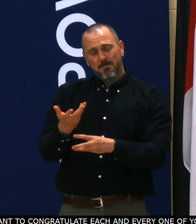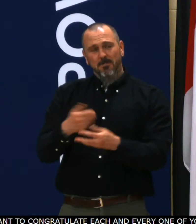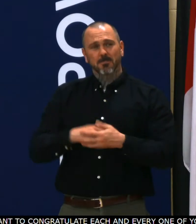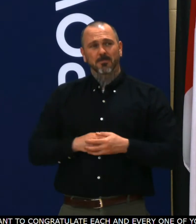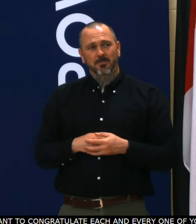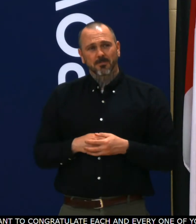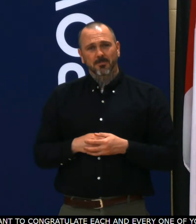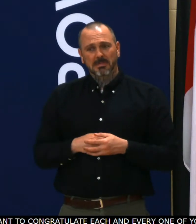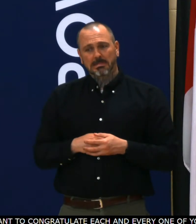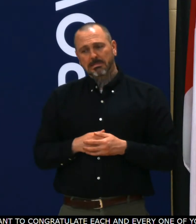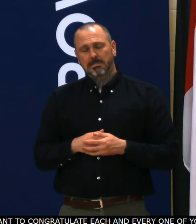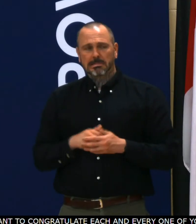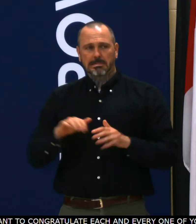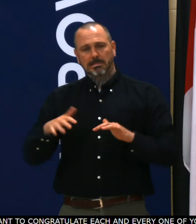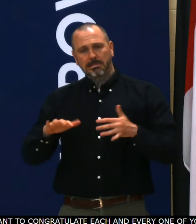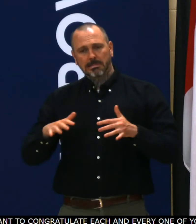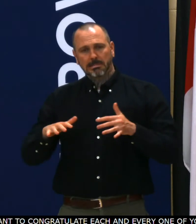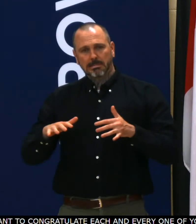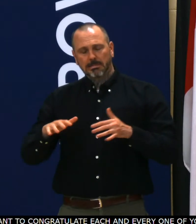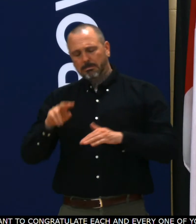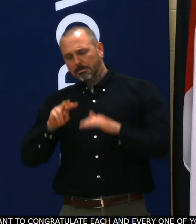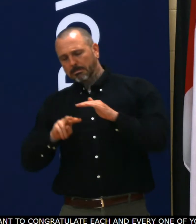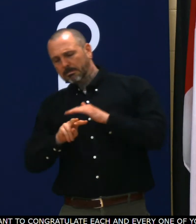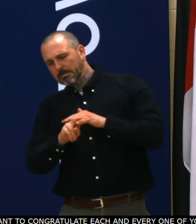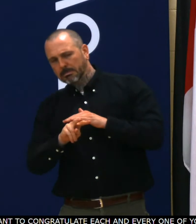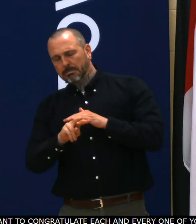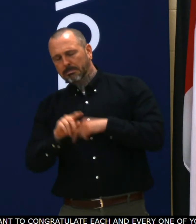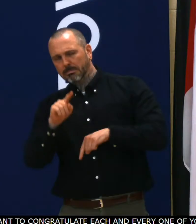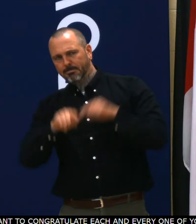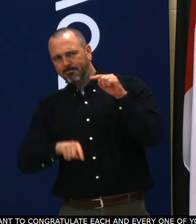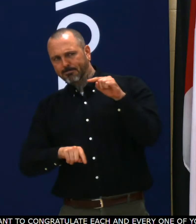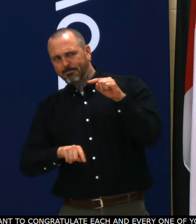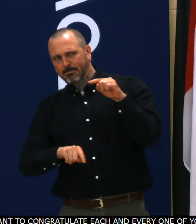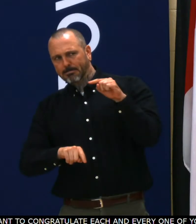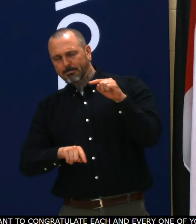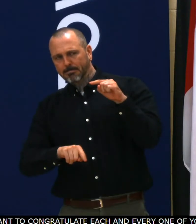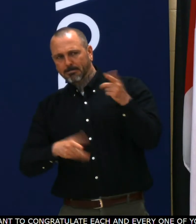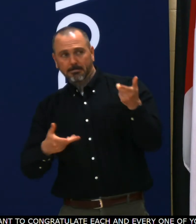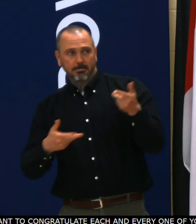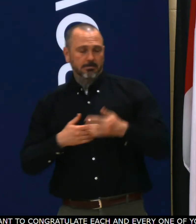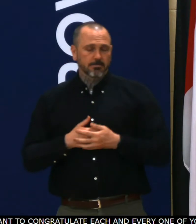bit more wobbly now than it usually does. It's a world that's